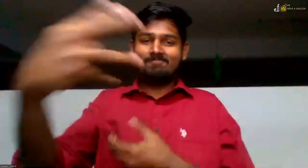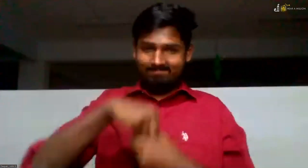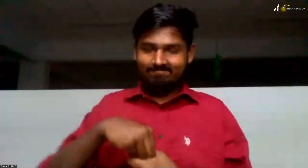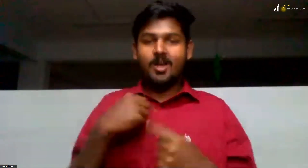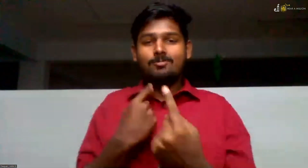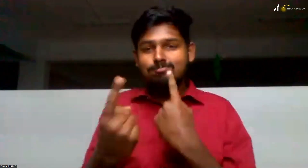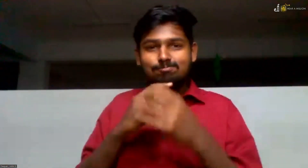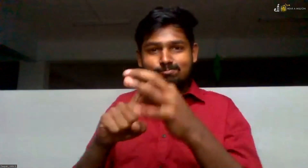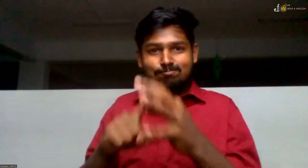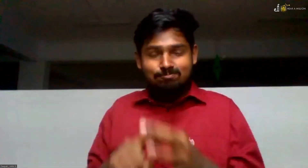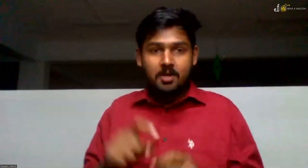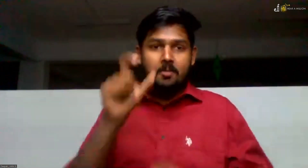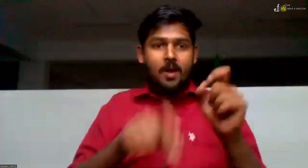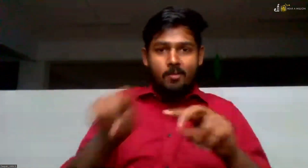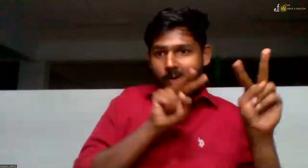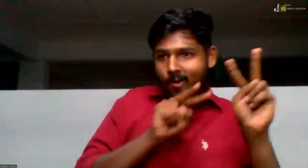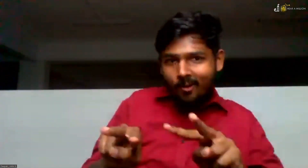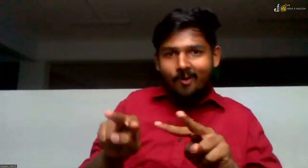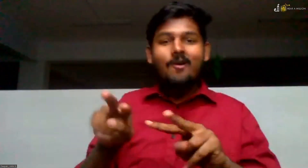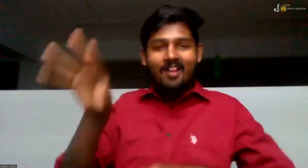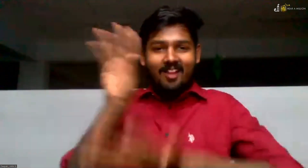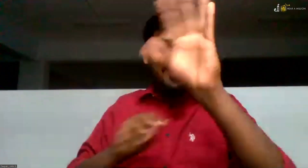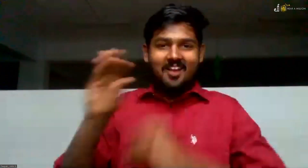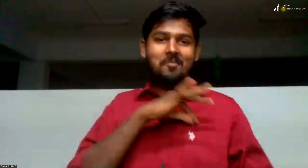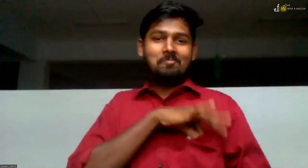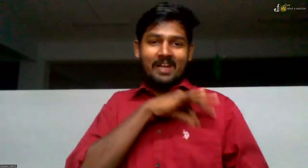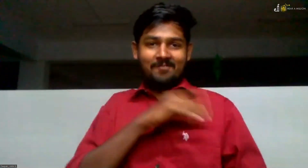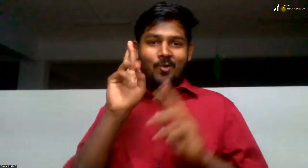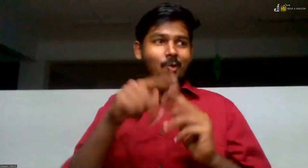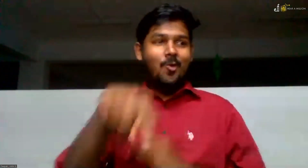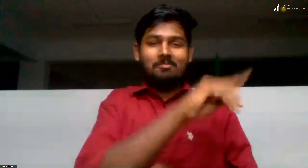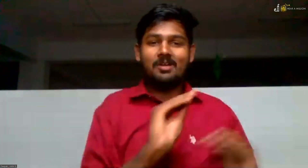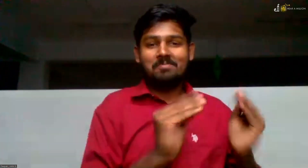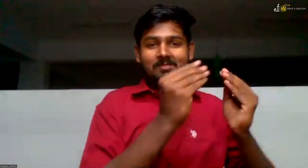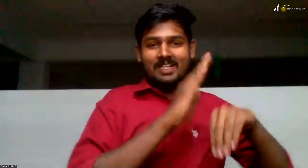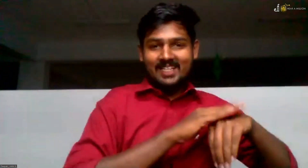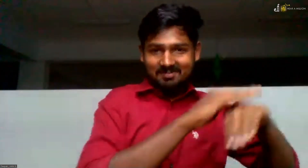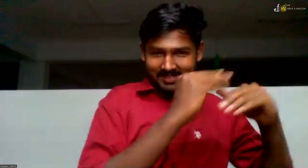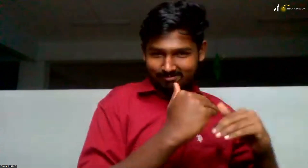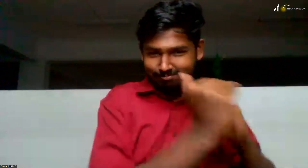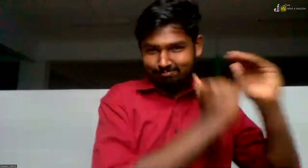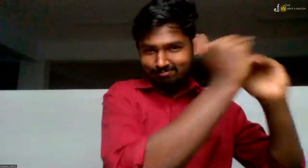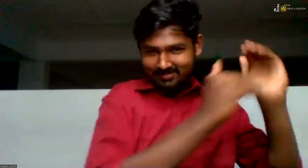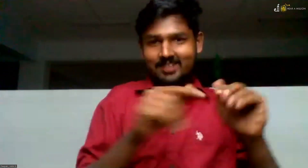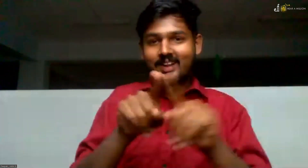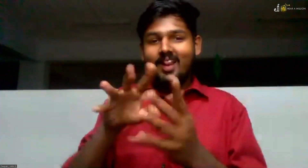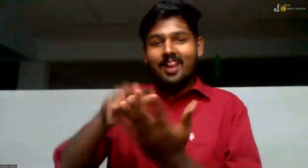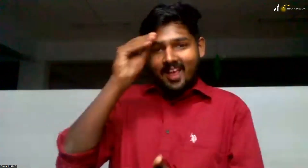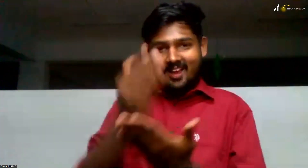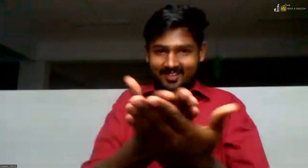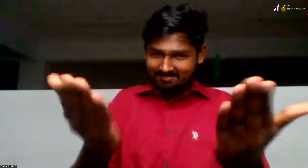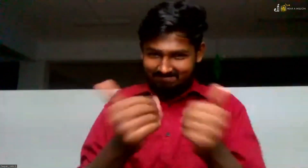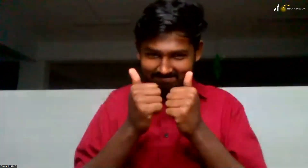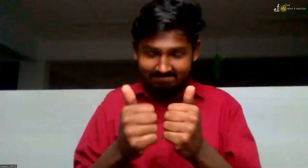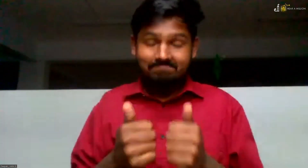Thank you, Jai Shankar and Karuna and Dipesh, for accepting and coming as a panelist. People shared